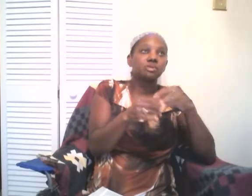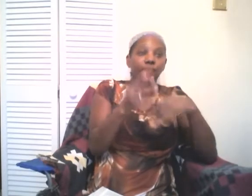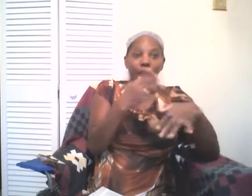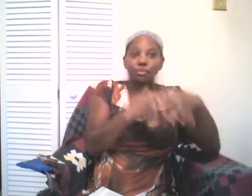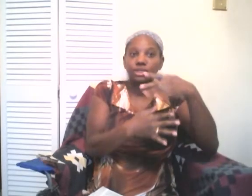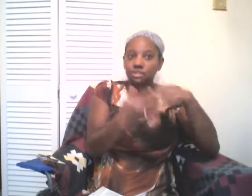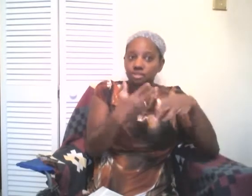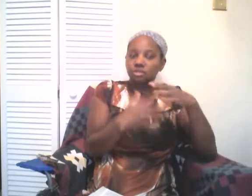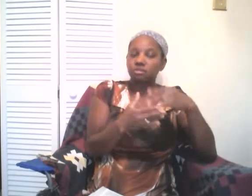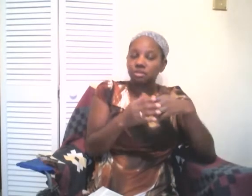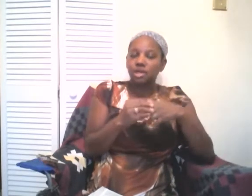surroundings.